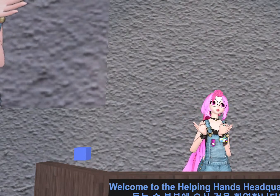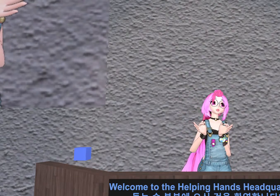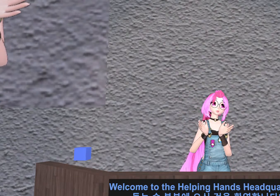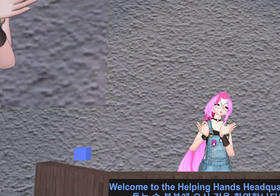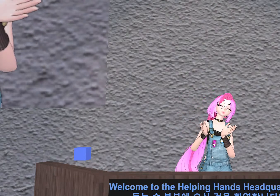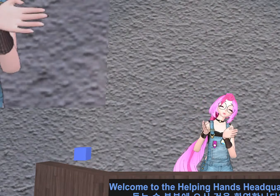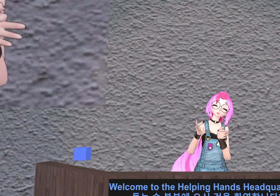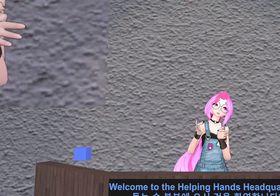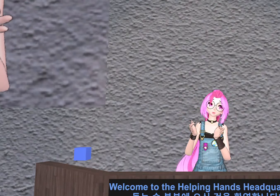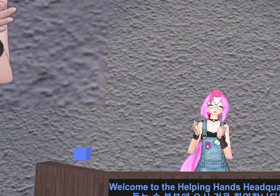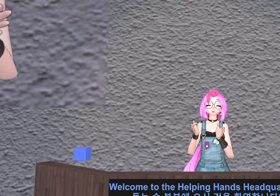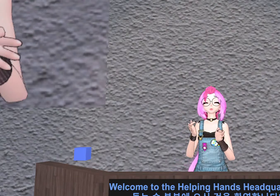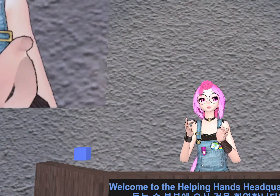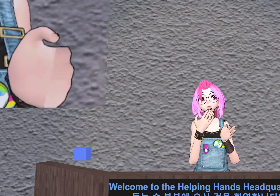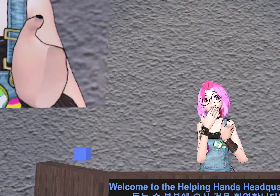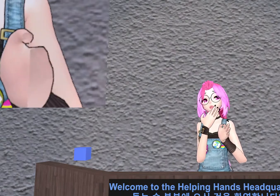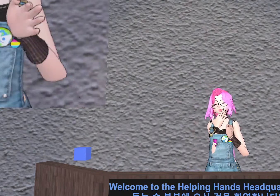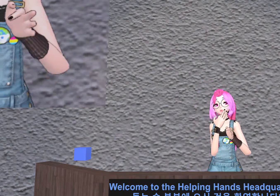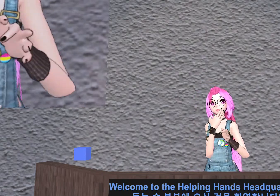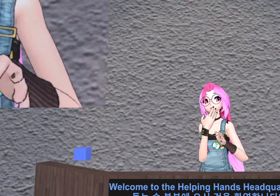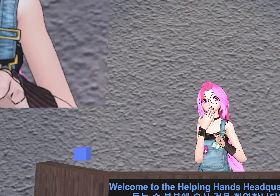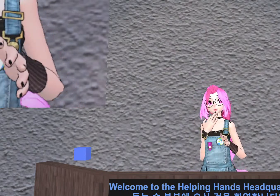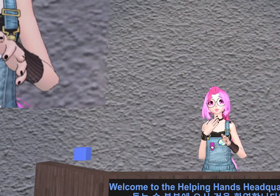I think I'm good.